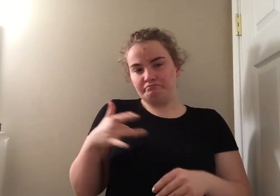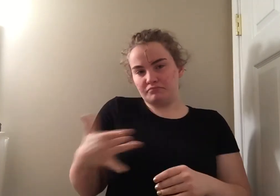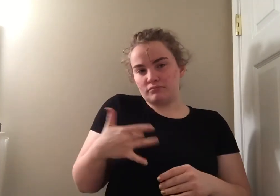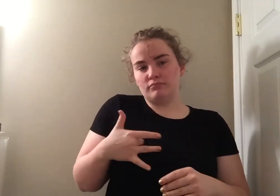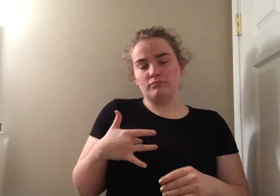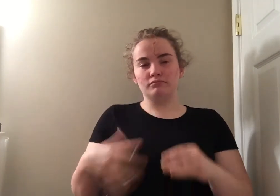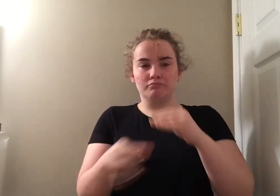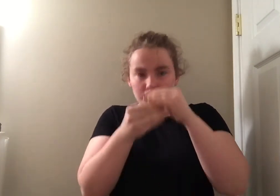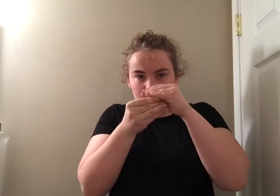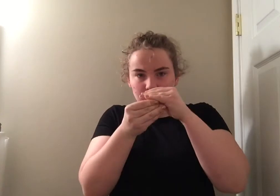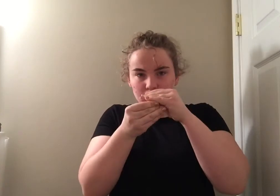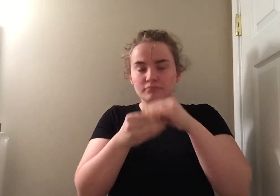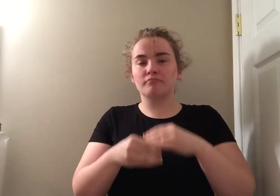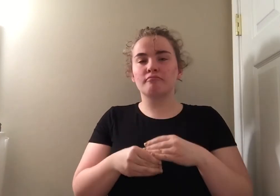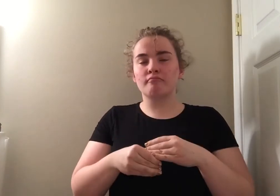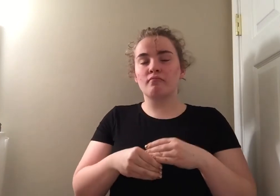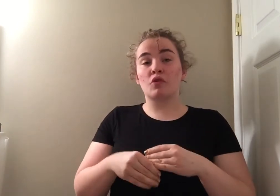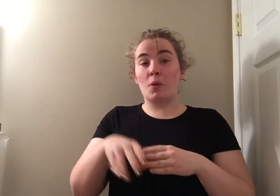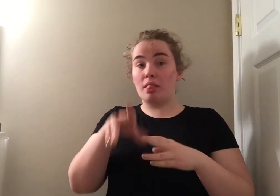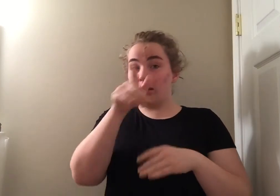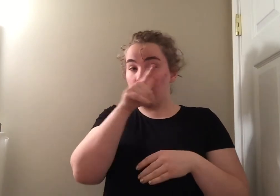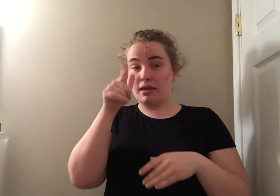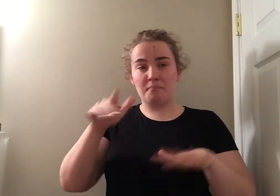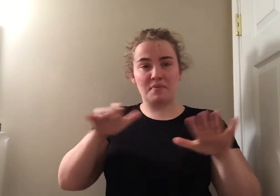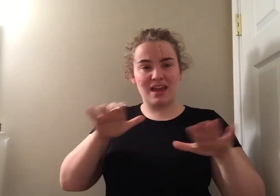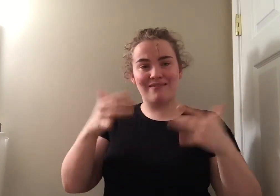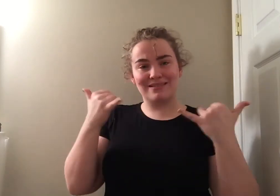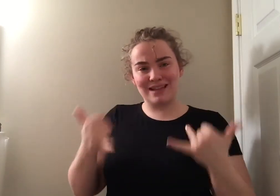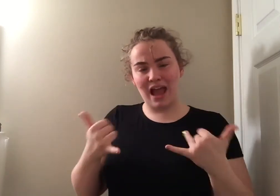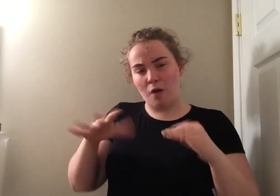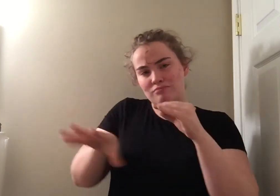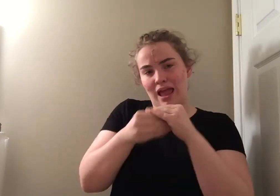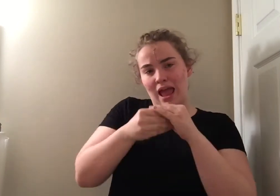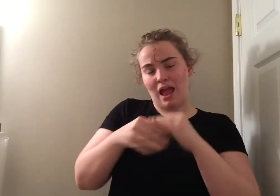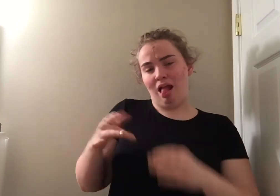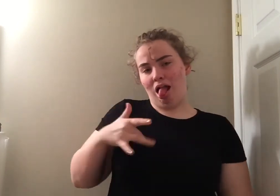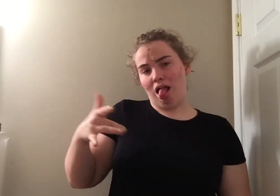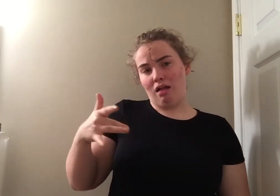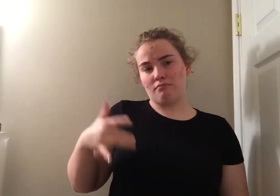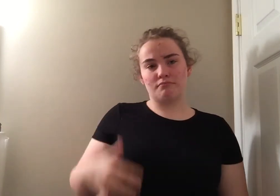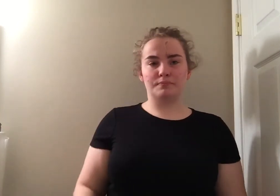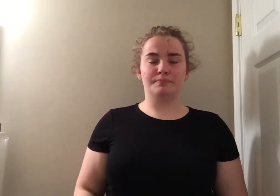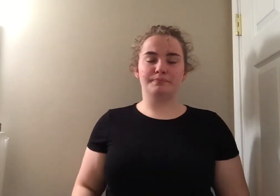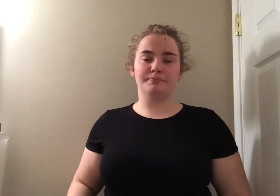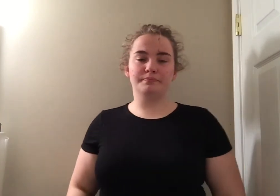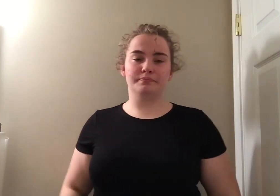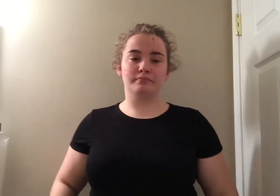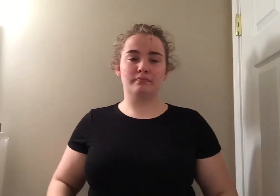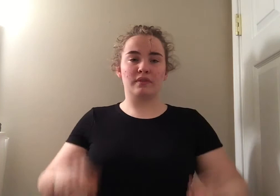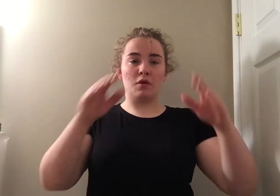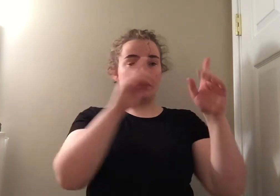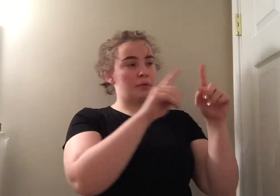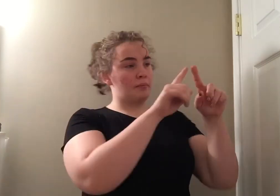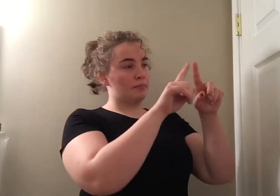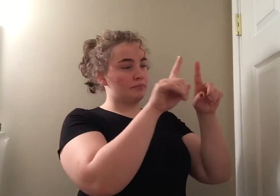how Lily is behaving now. Your next box. Your next box.